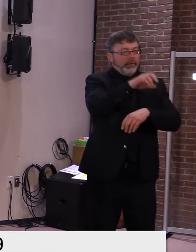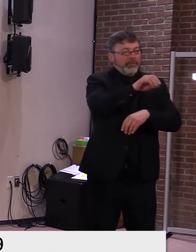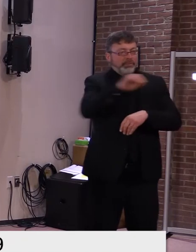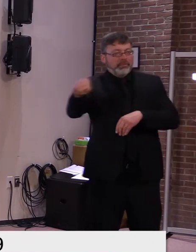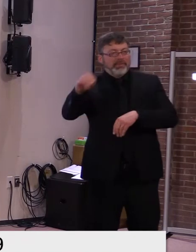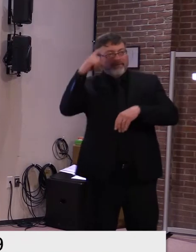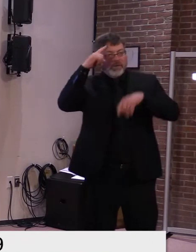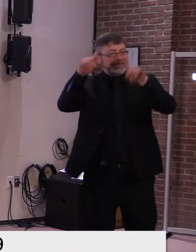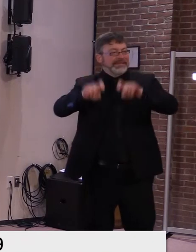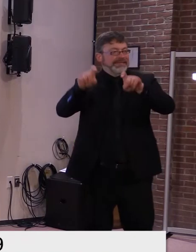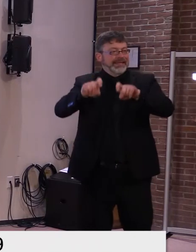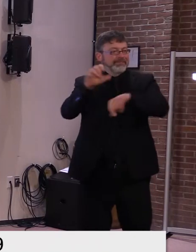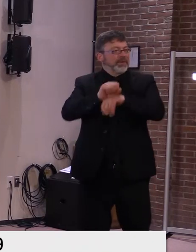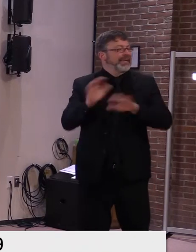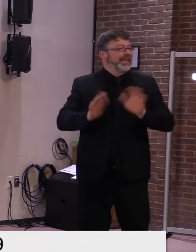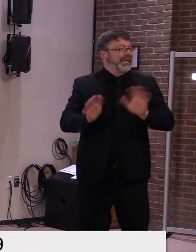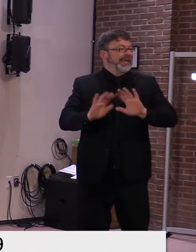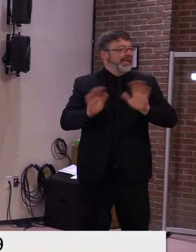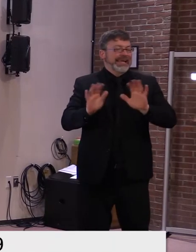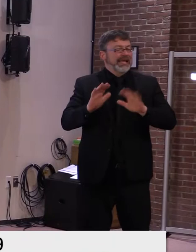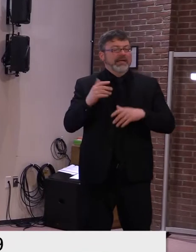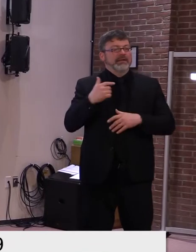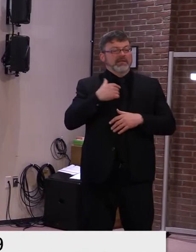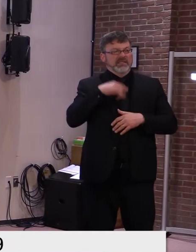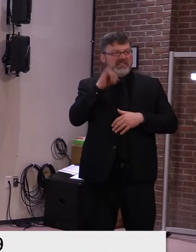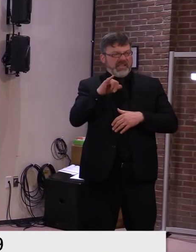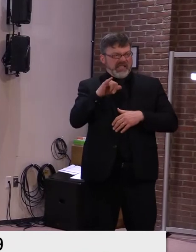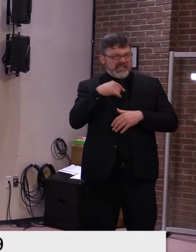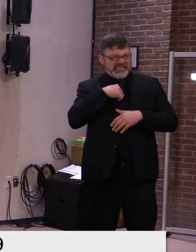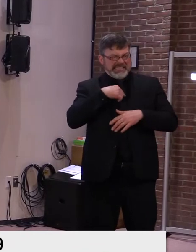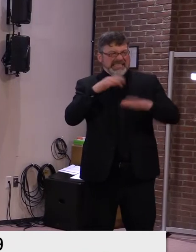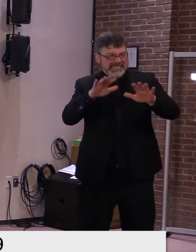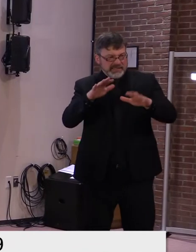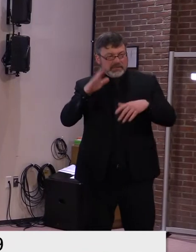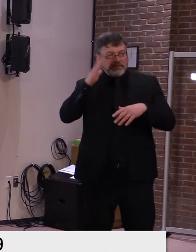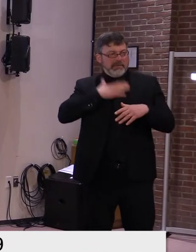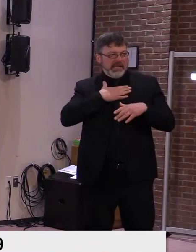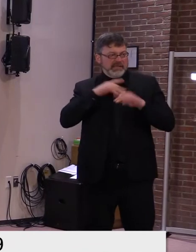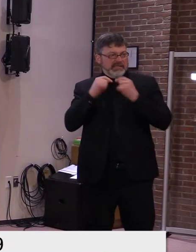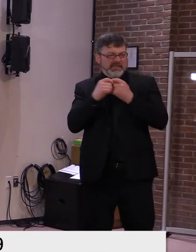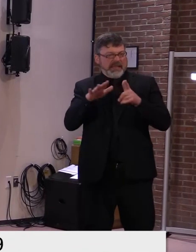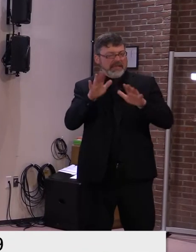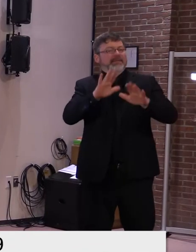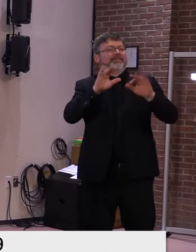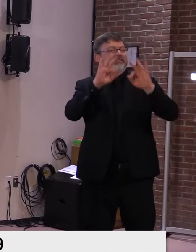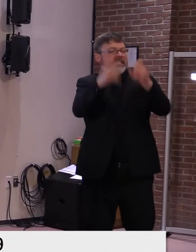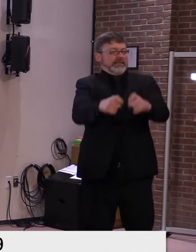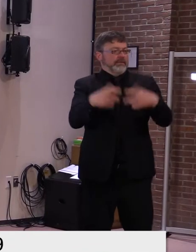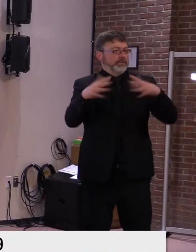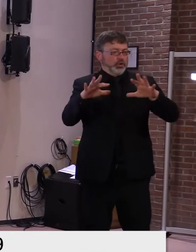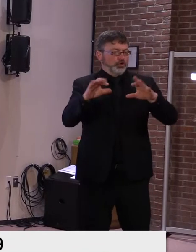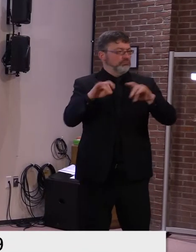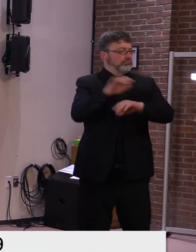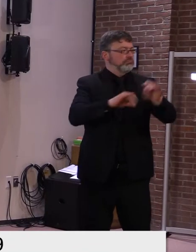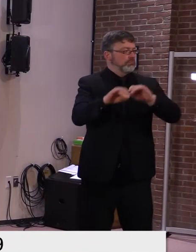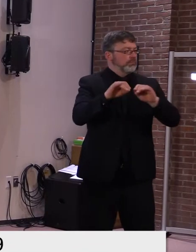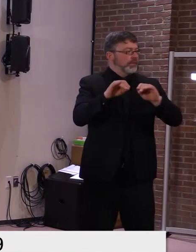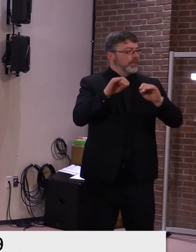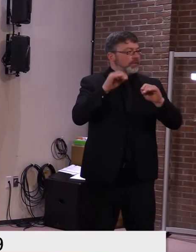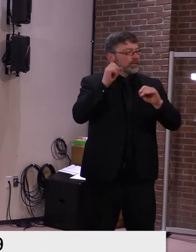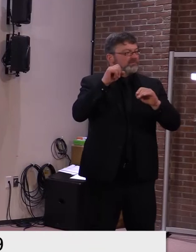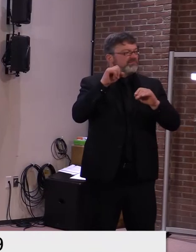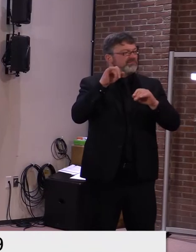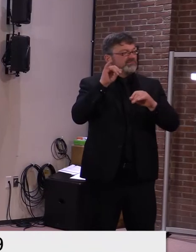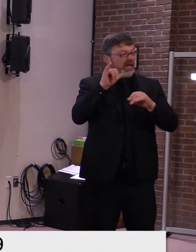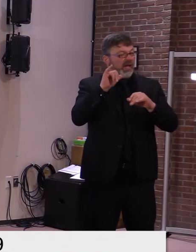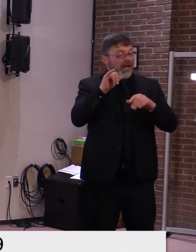within 45 minutes, it impacted approximately 2,100 people. We have canceled the accidental testing